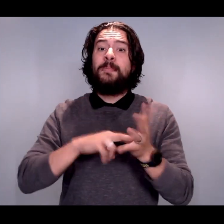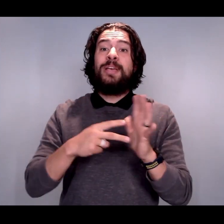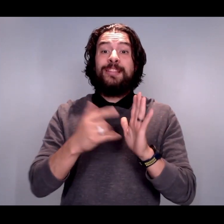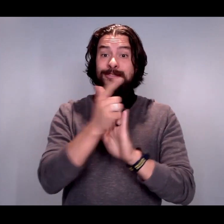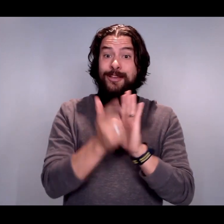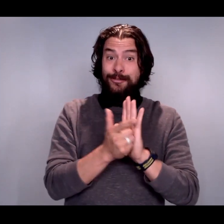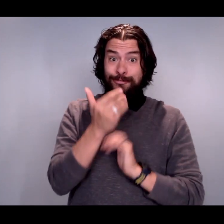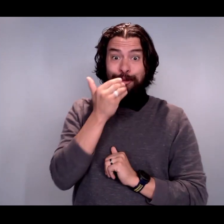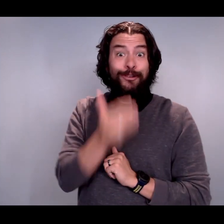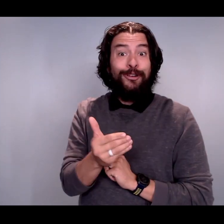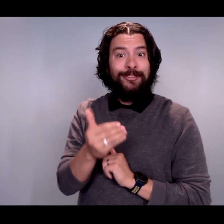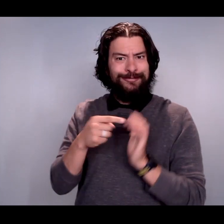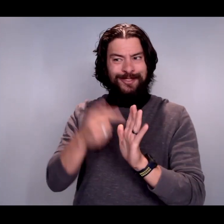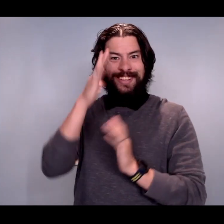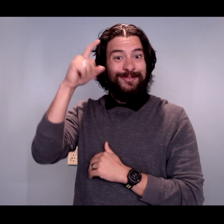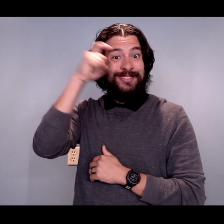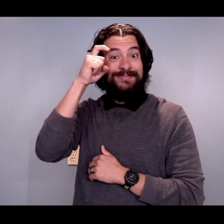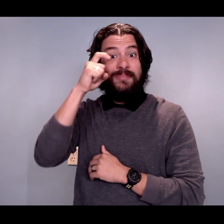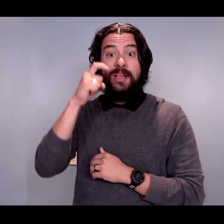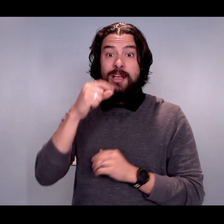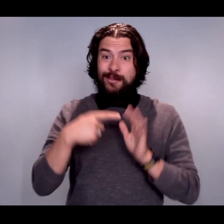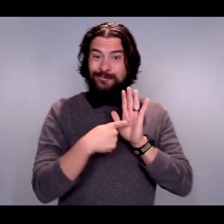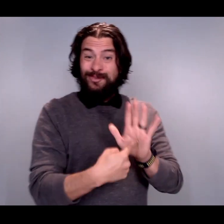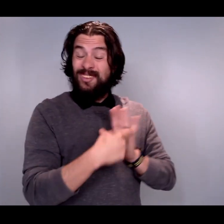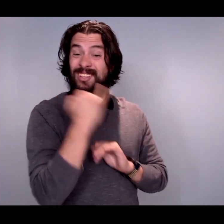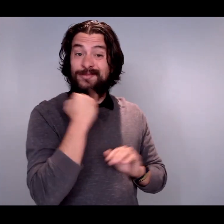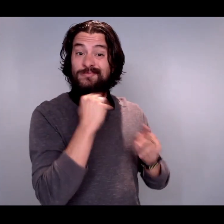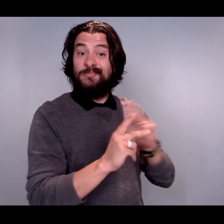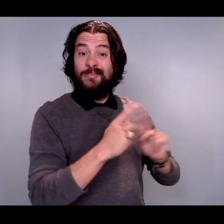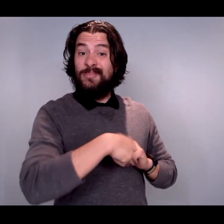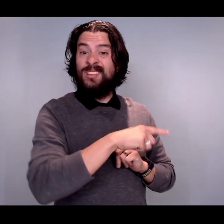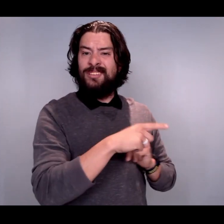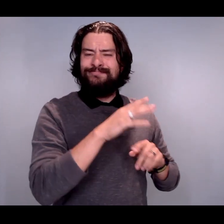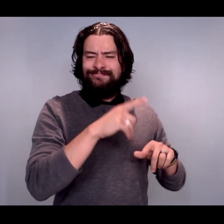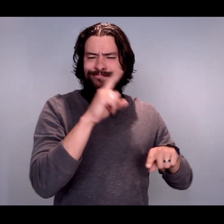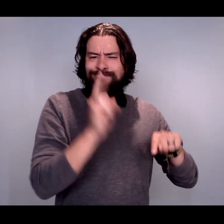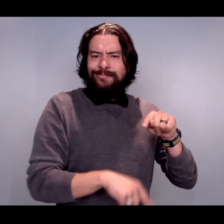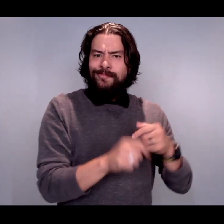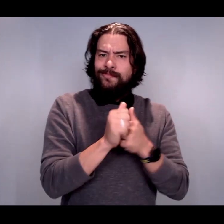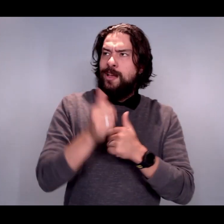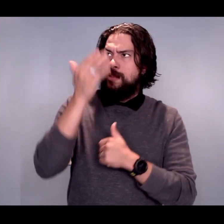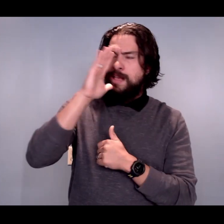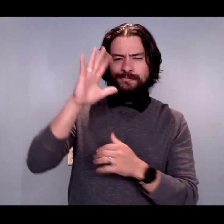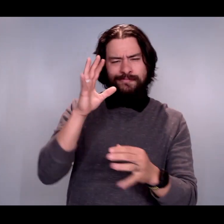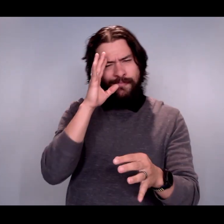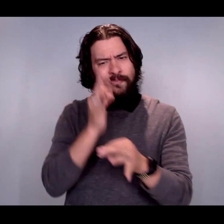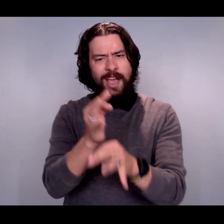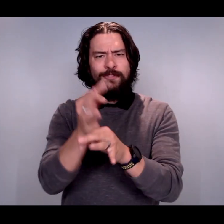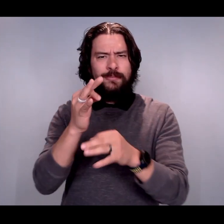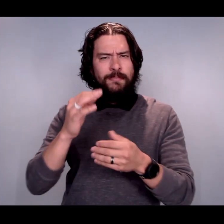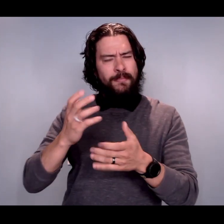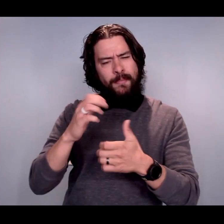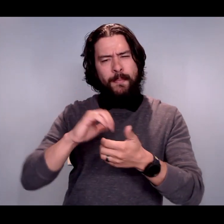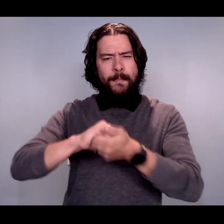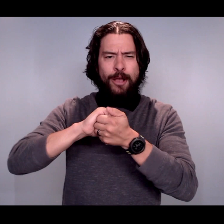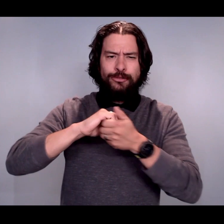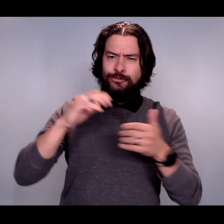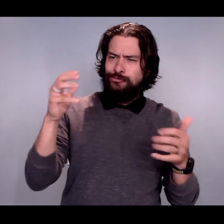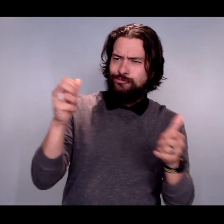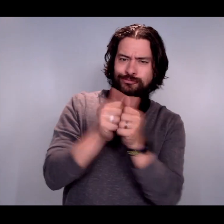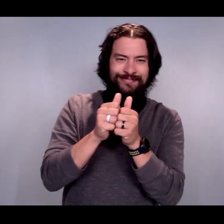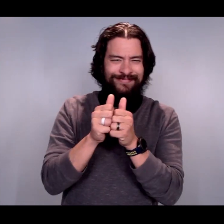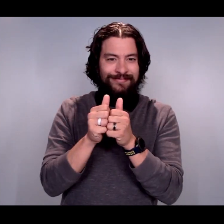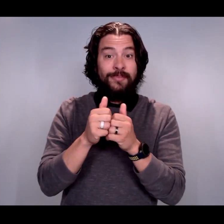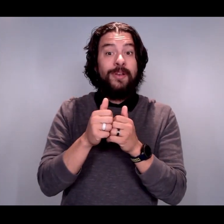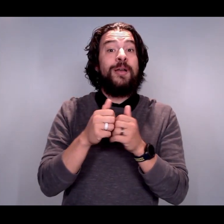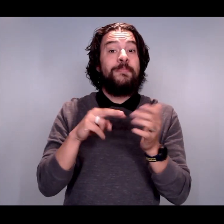are good and show God's wisdom, they also expose Israel's inability to be God's faithful partners. I'm following.